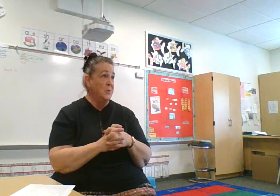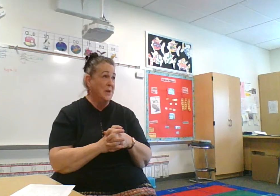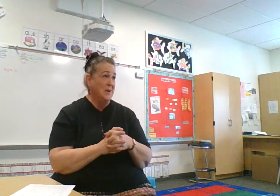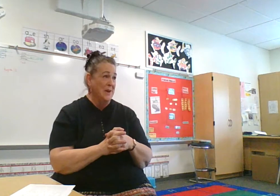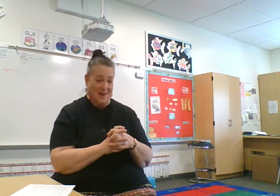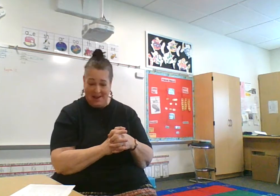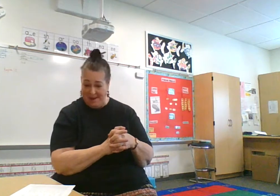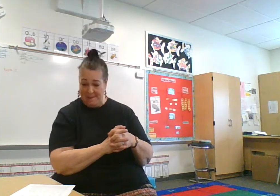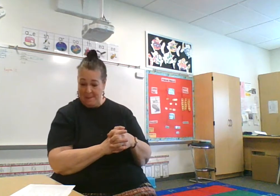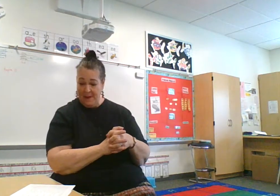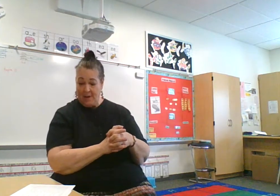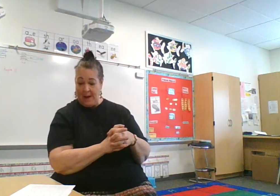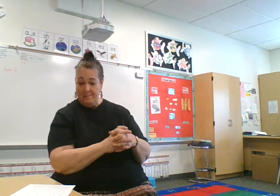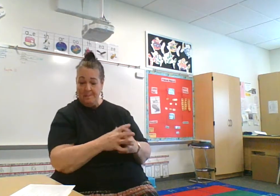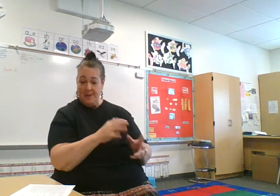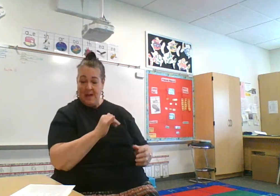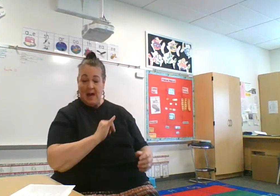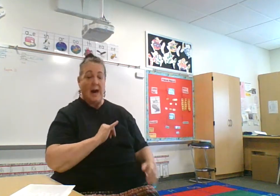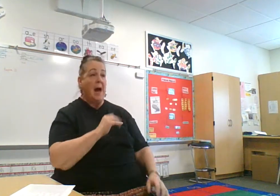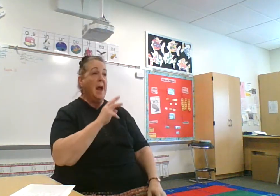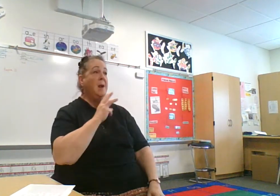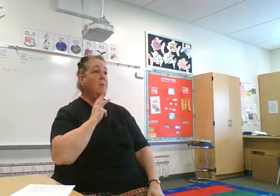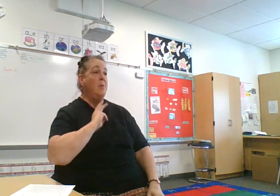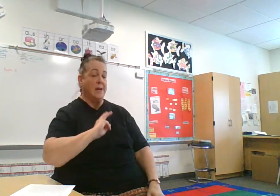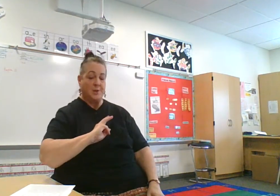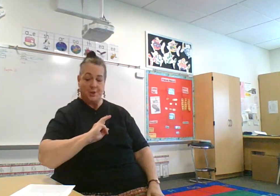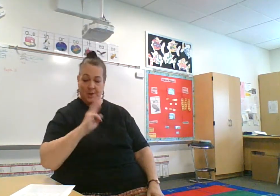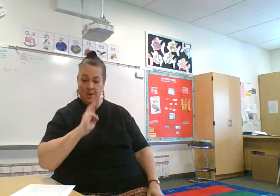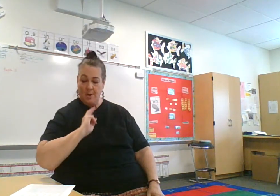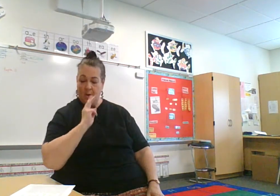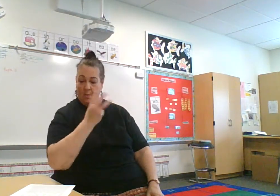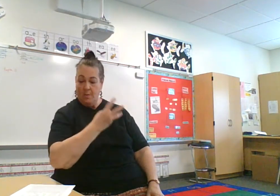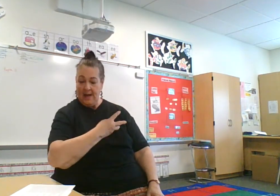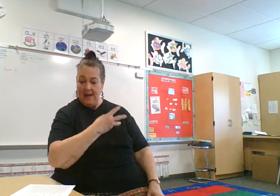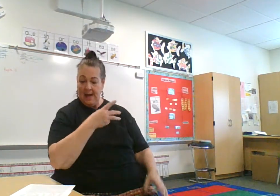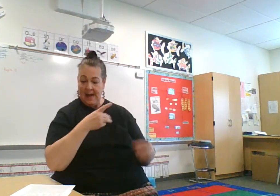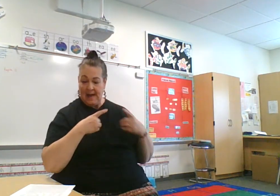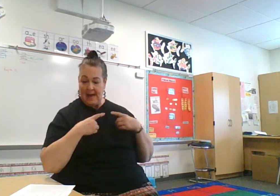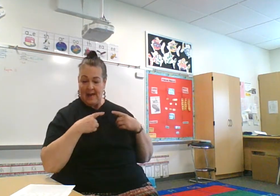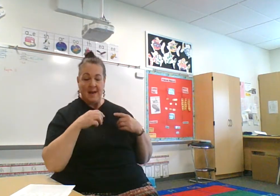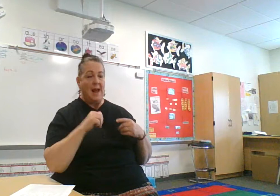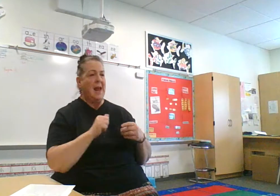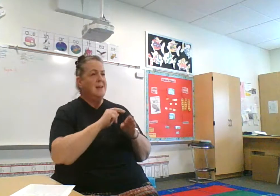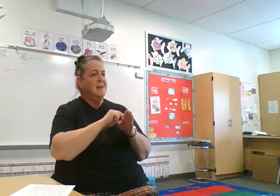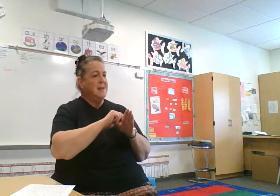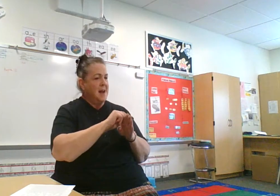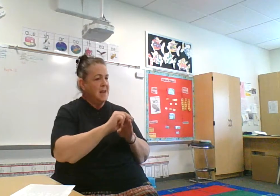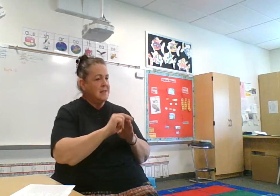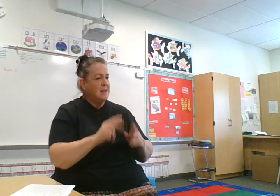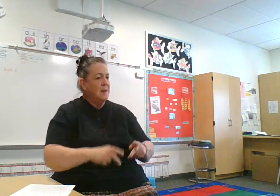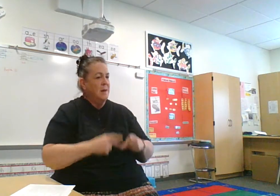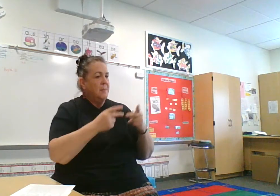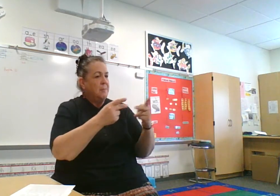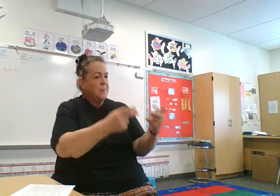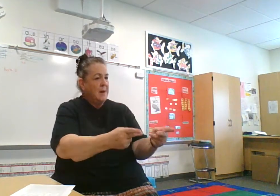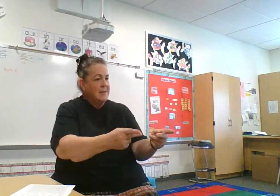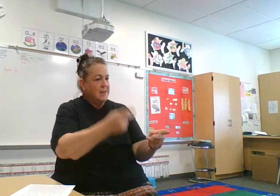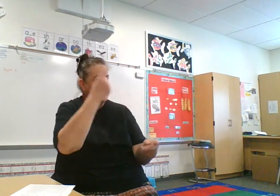year. Okay. I wish we had a nice present